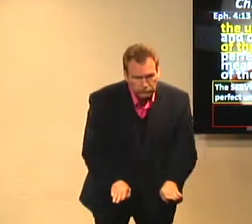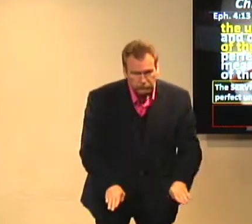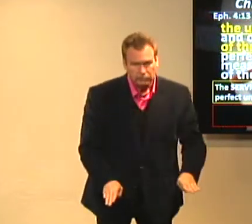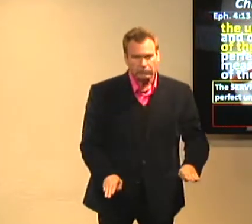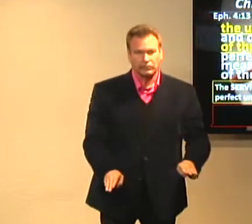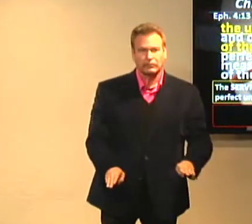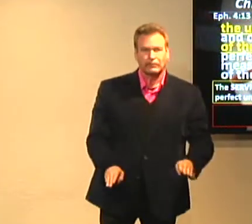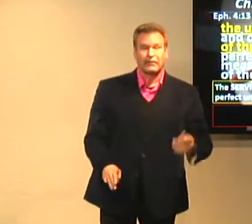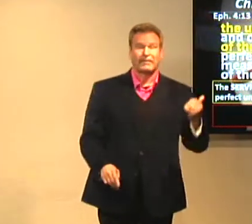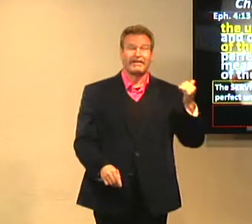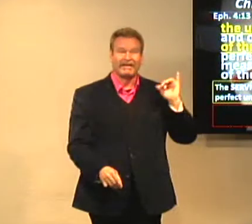No division.